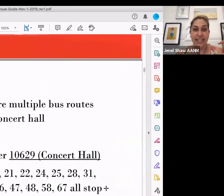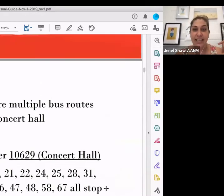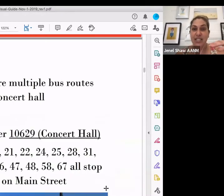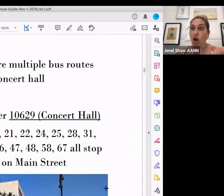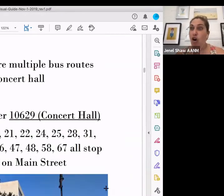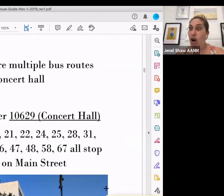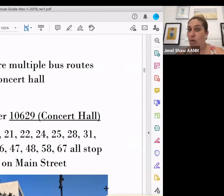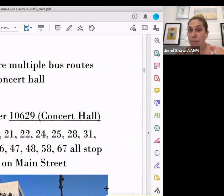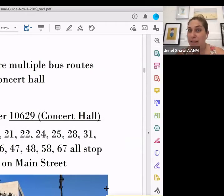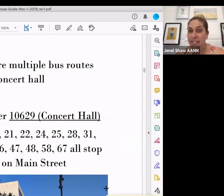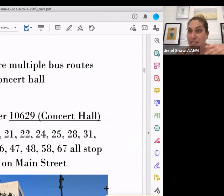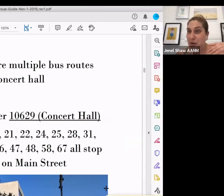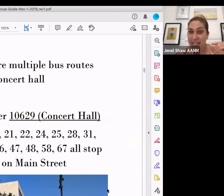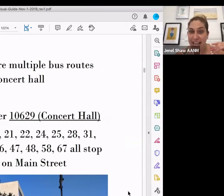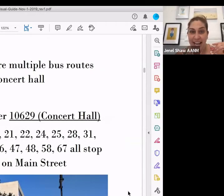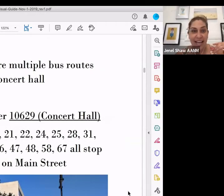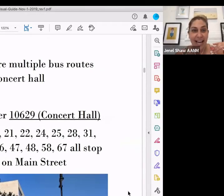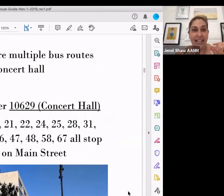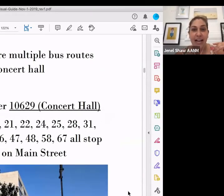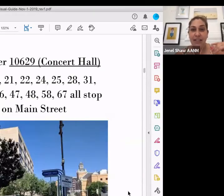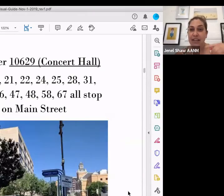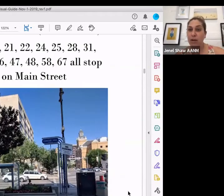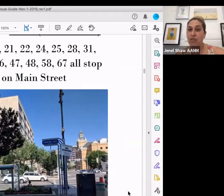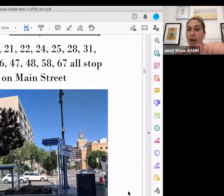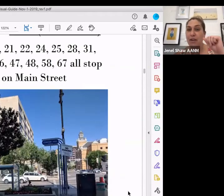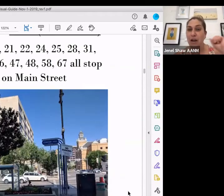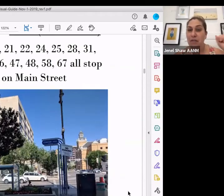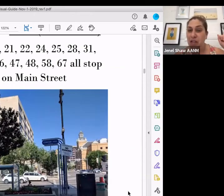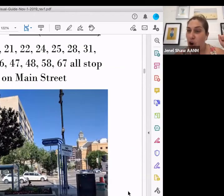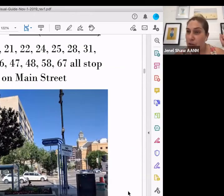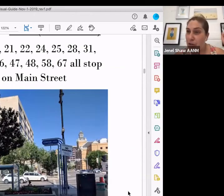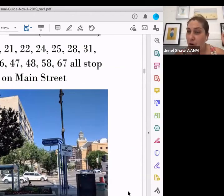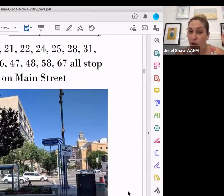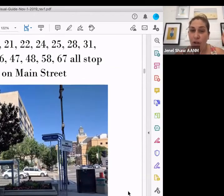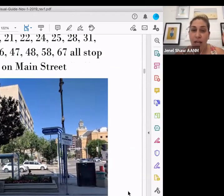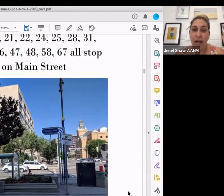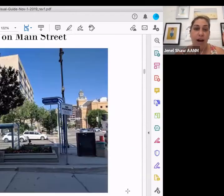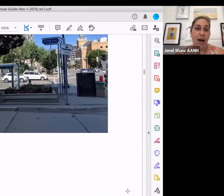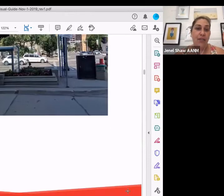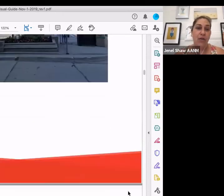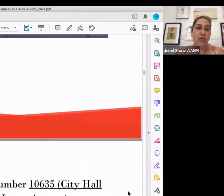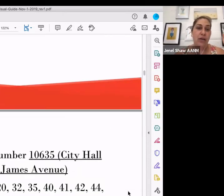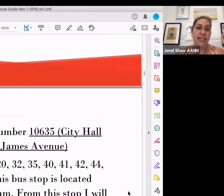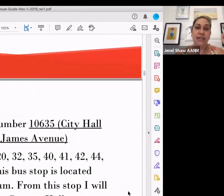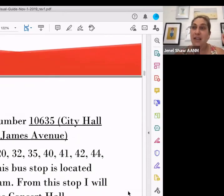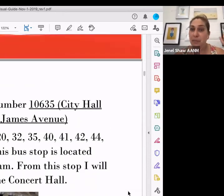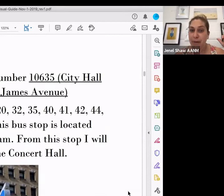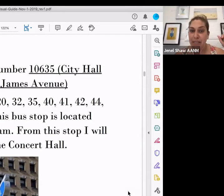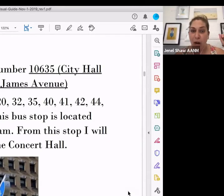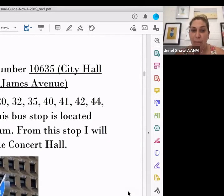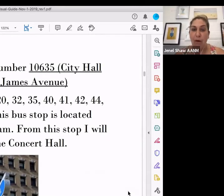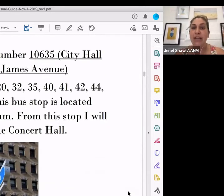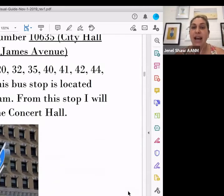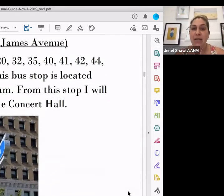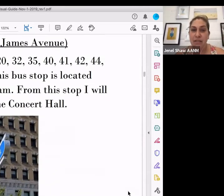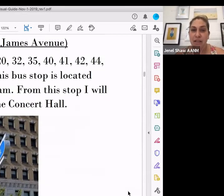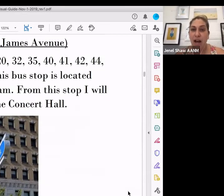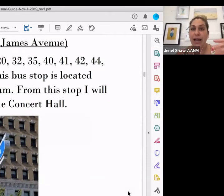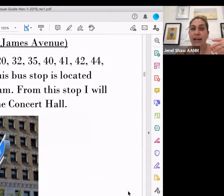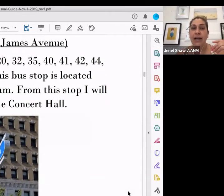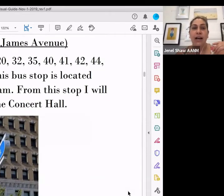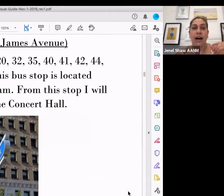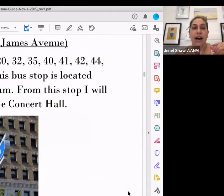Buses. This lists all the buses you can take. And this one's right in front of the concert hall. They also list another bus stop on the